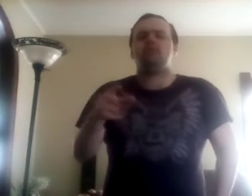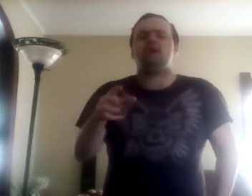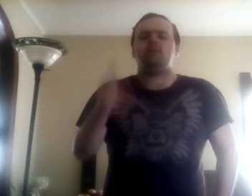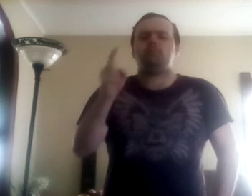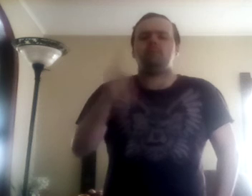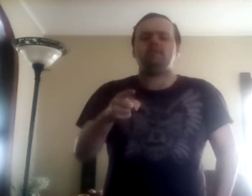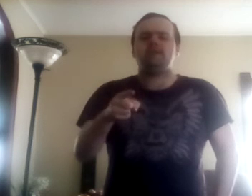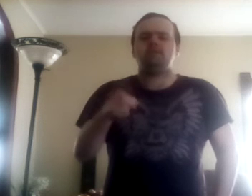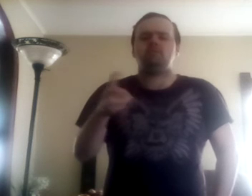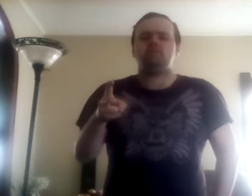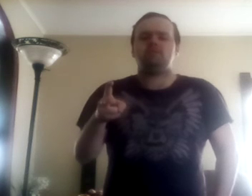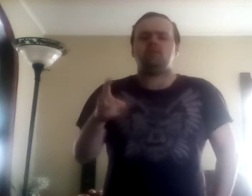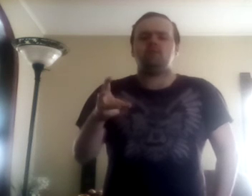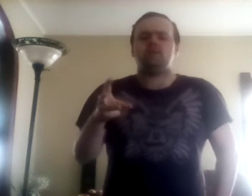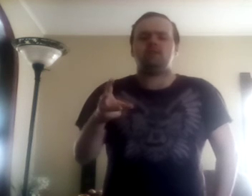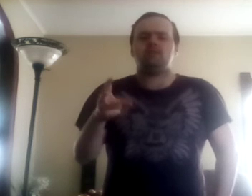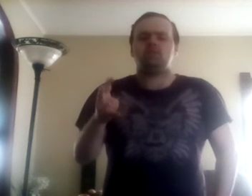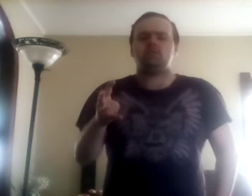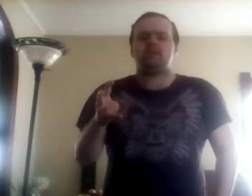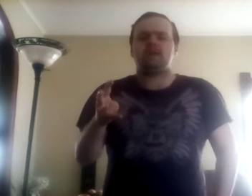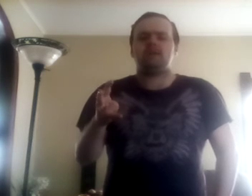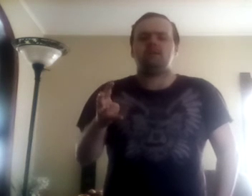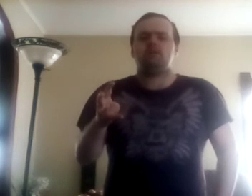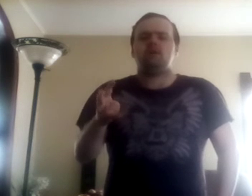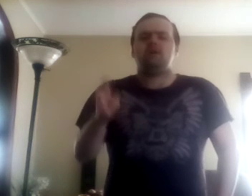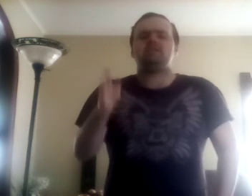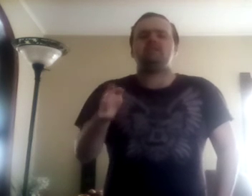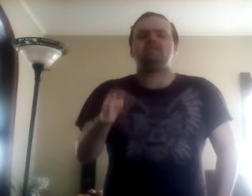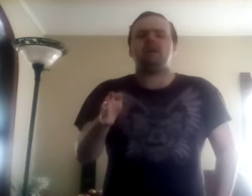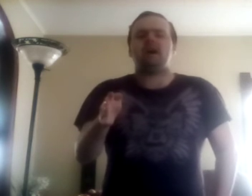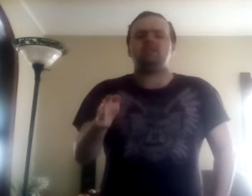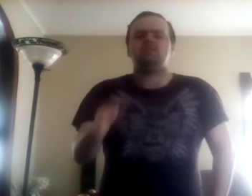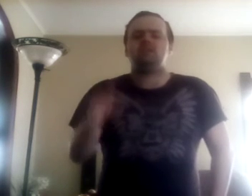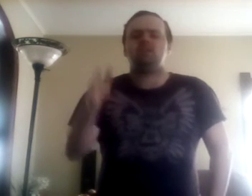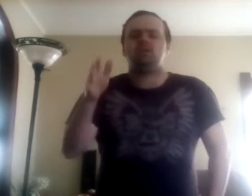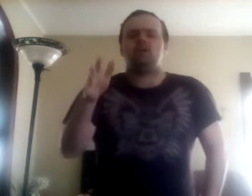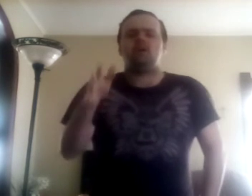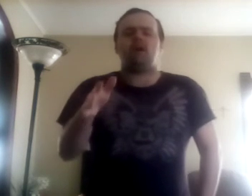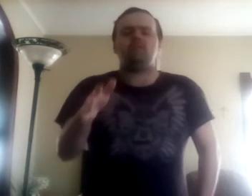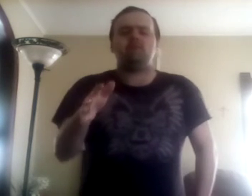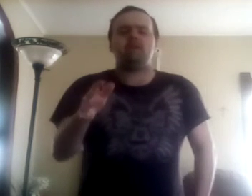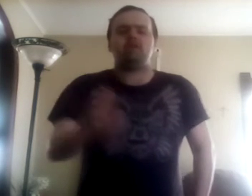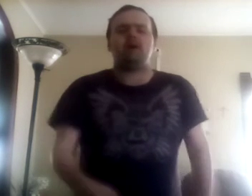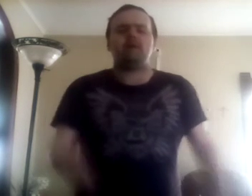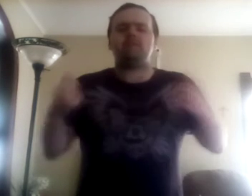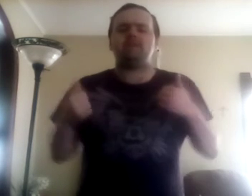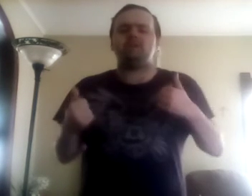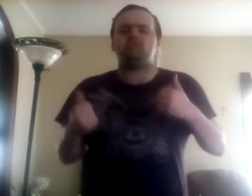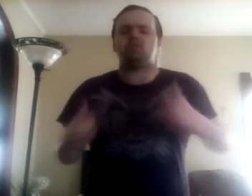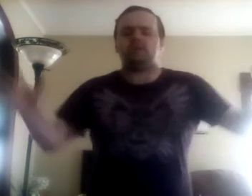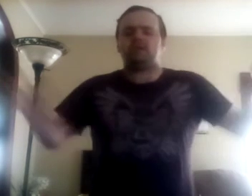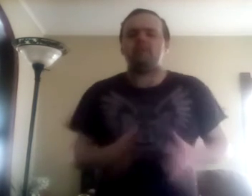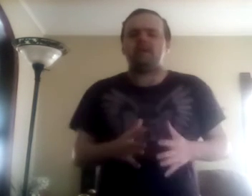tomorrow, Monday, Tuesday, Wednesday, Thursday. It's going to start all the video. All of my videos are going to come in,